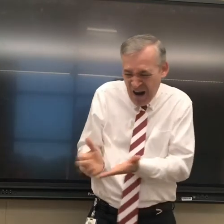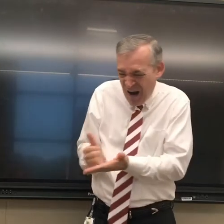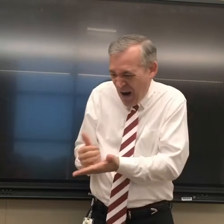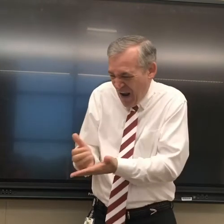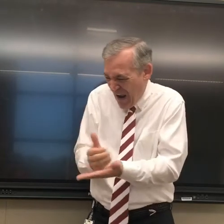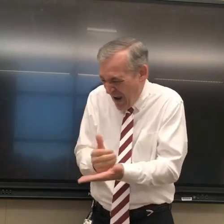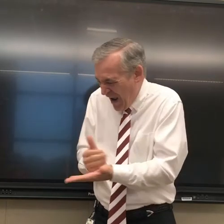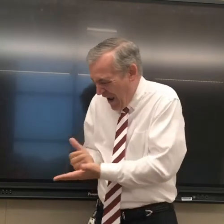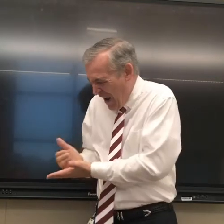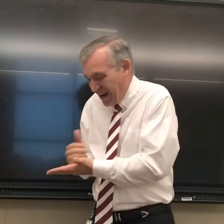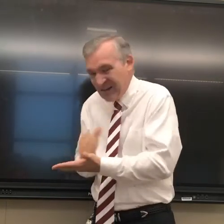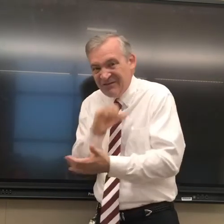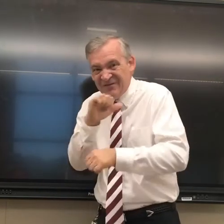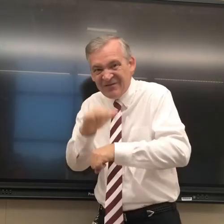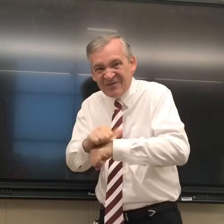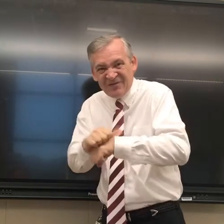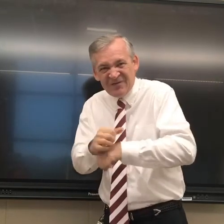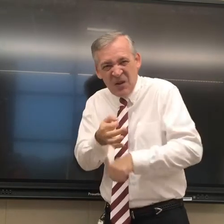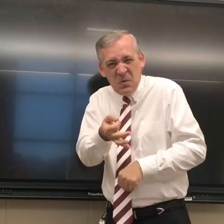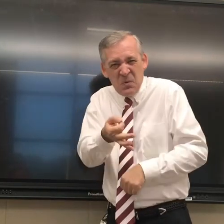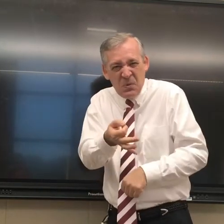to gather pebbles from the dusty ground.